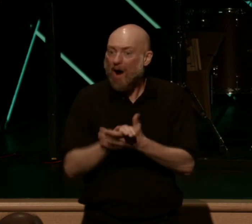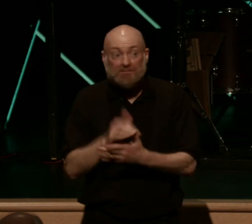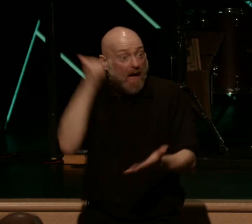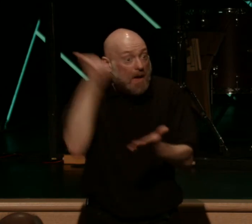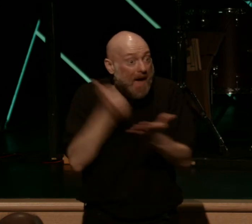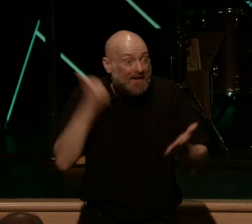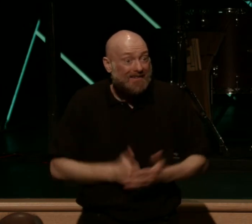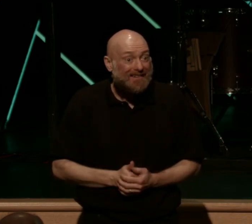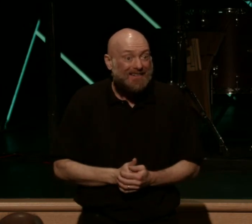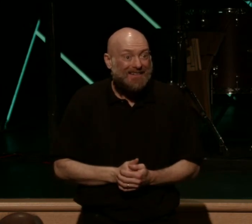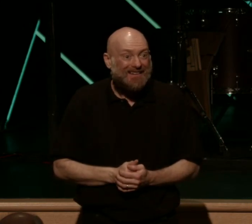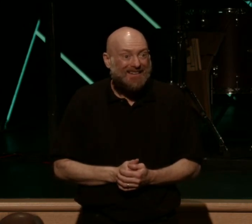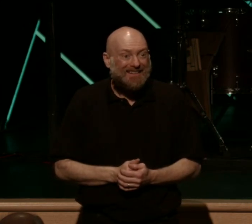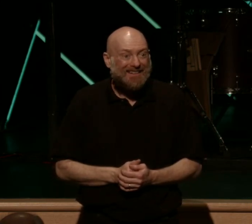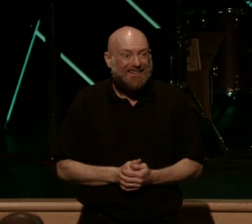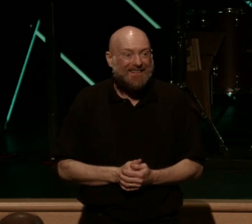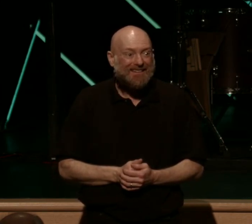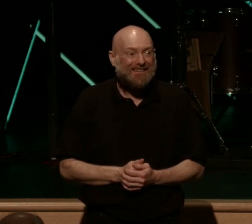Amen?